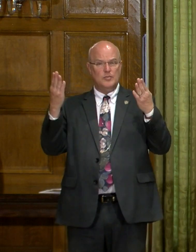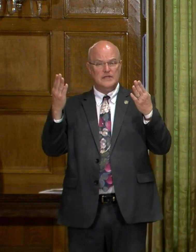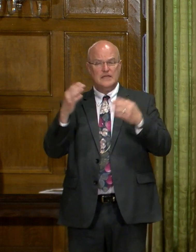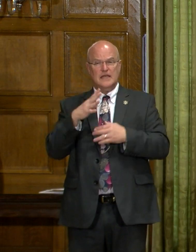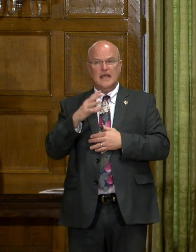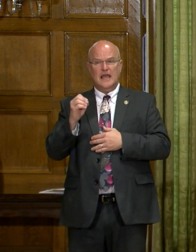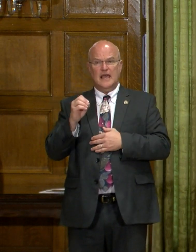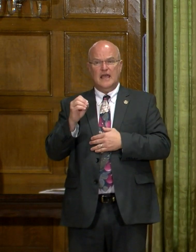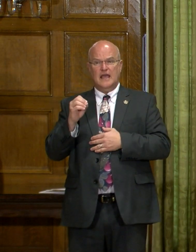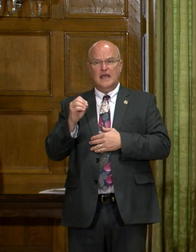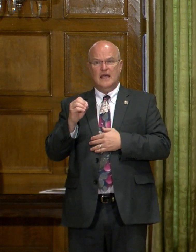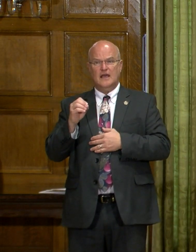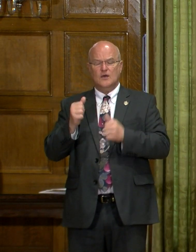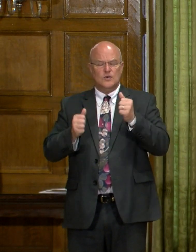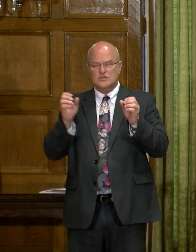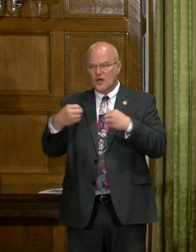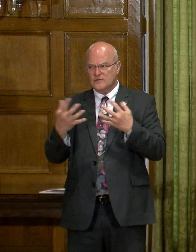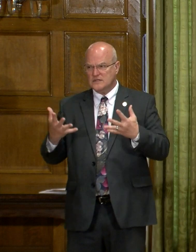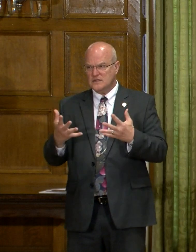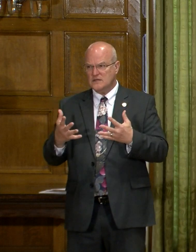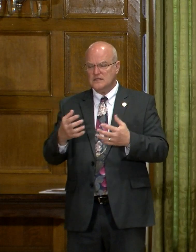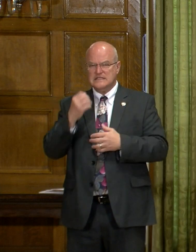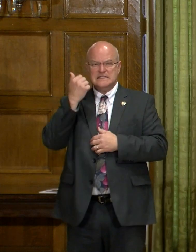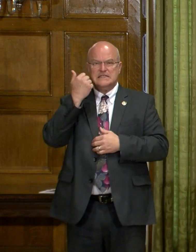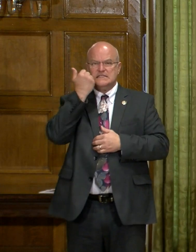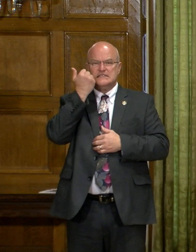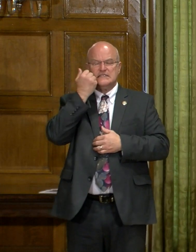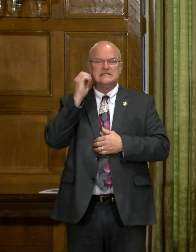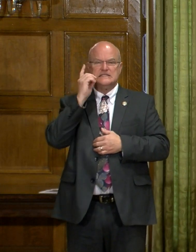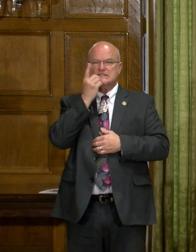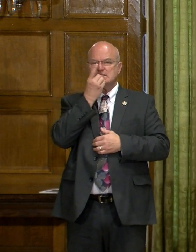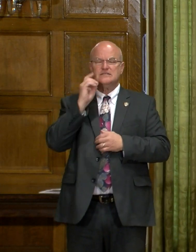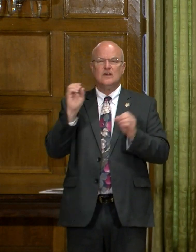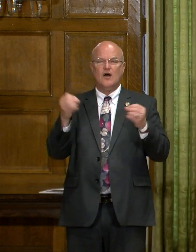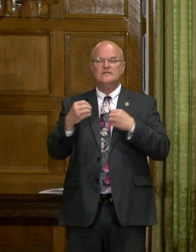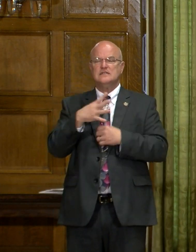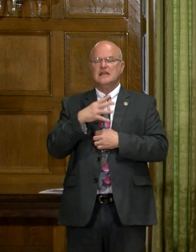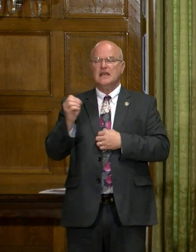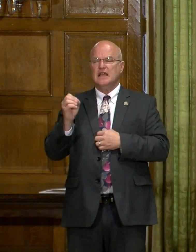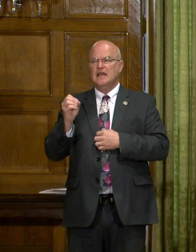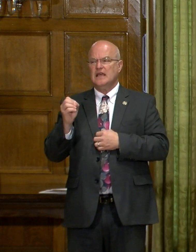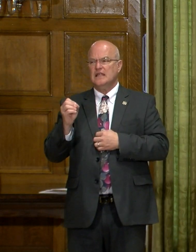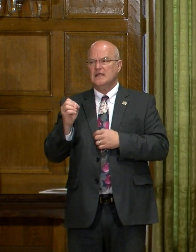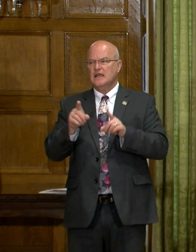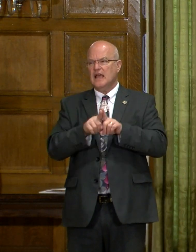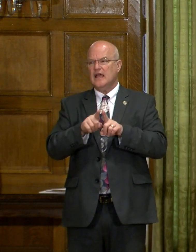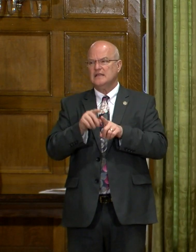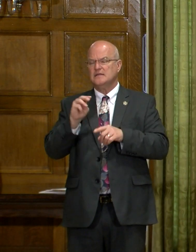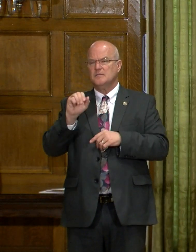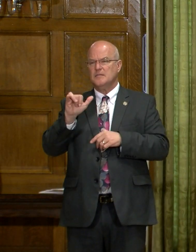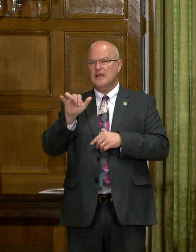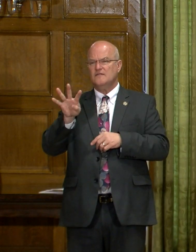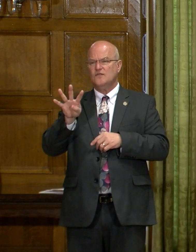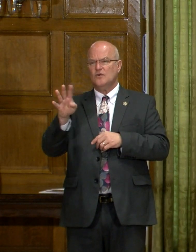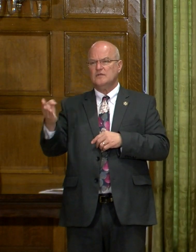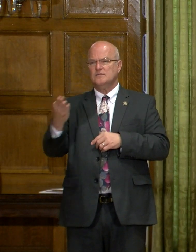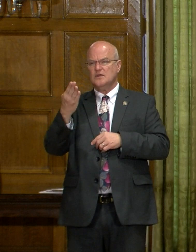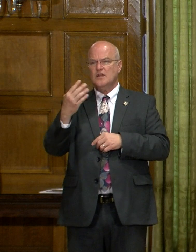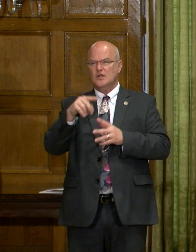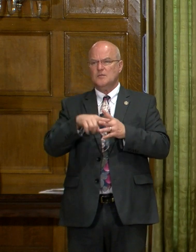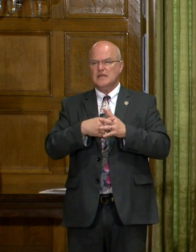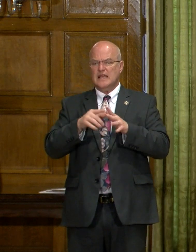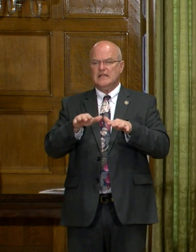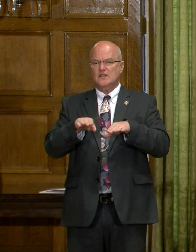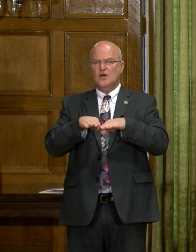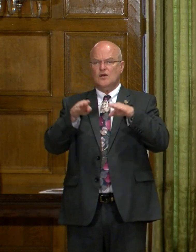open? And Which offices? Dental offices. Okay. And as May 4th comes around and you begin